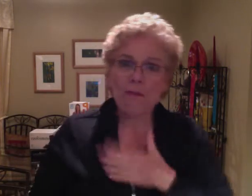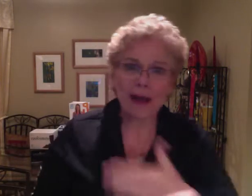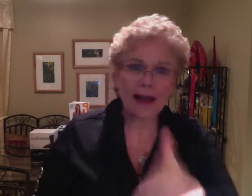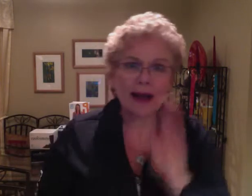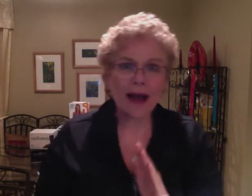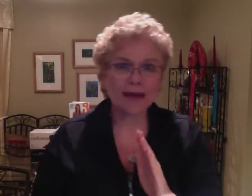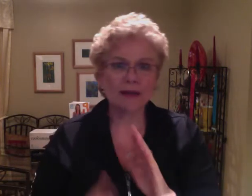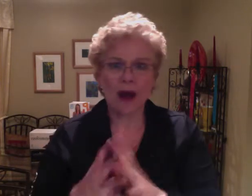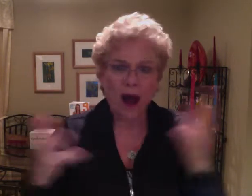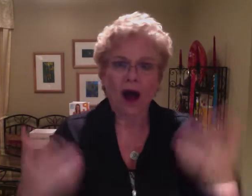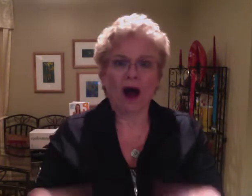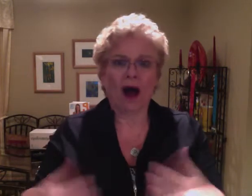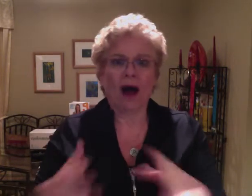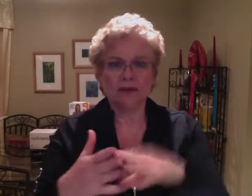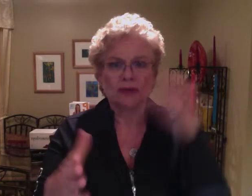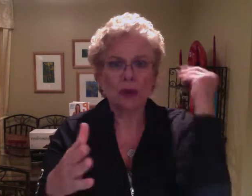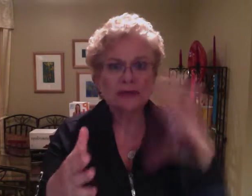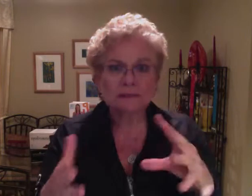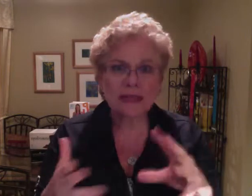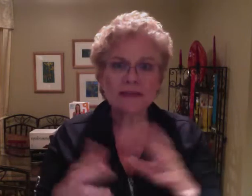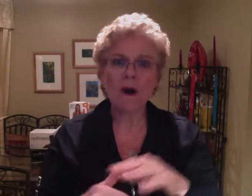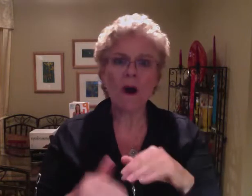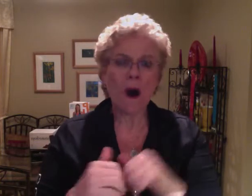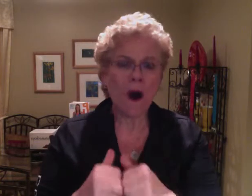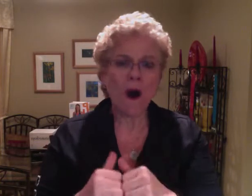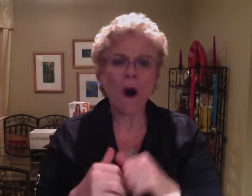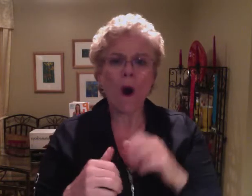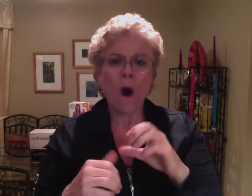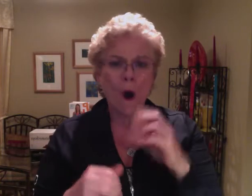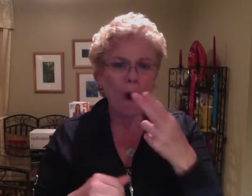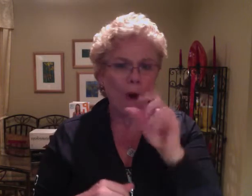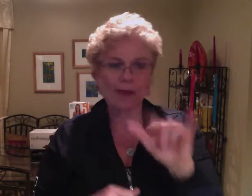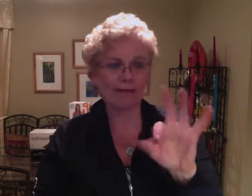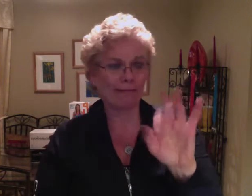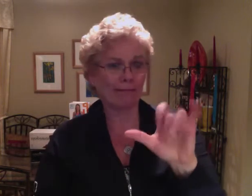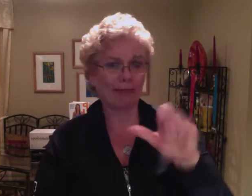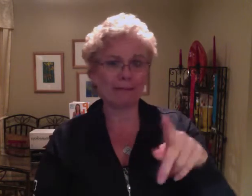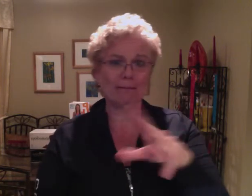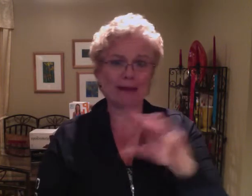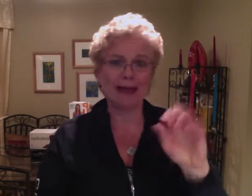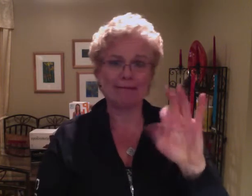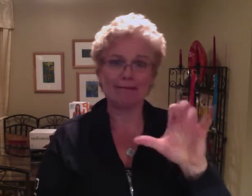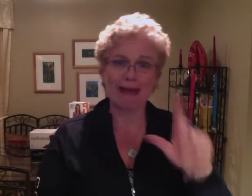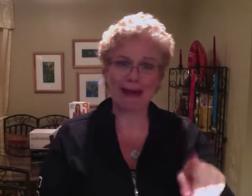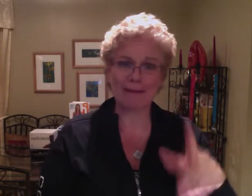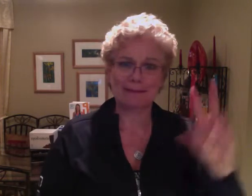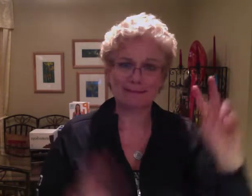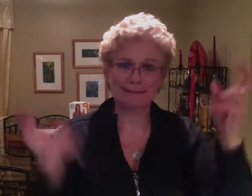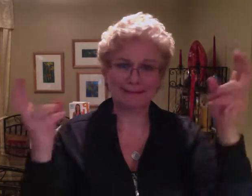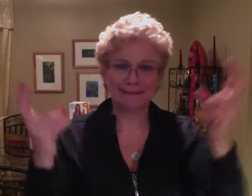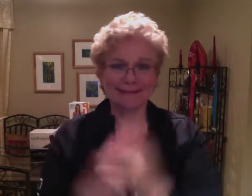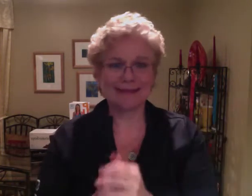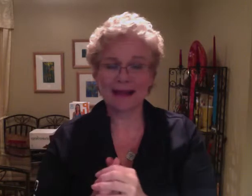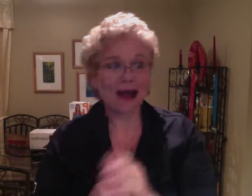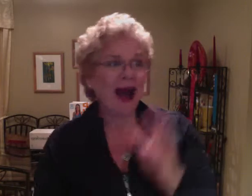well, that's just so expensive, and holy flippin' flap. And you go, no, I understand. I felt the same way, but really what it